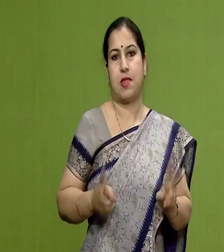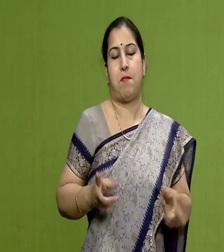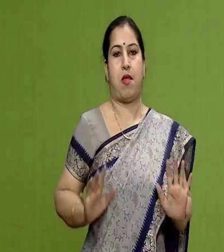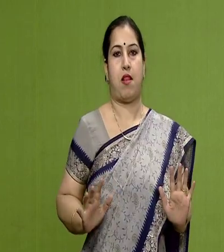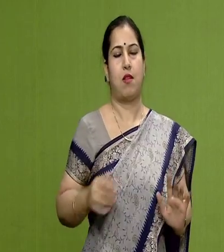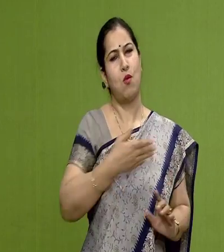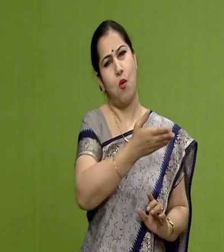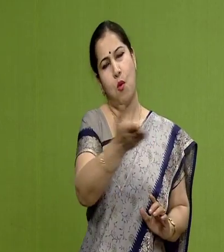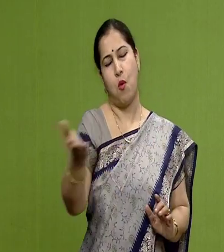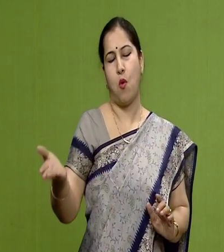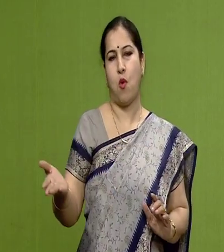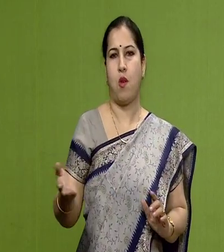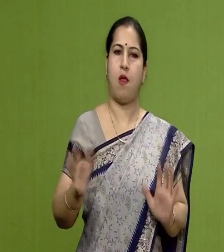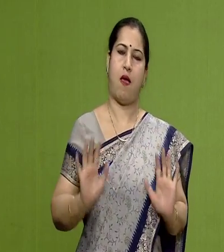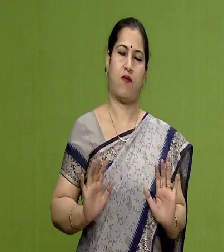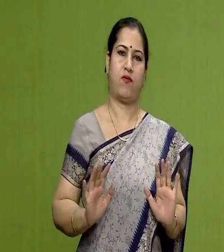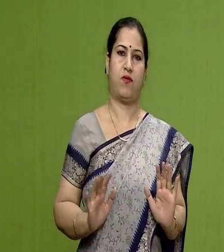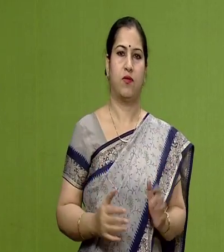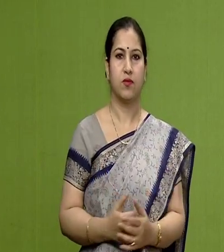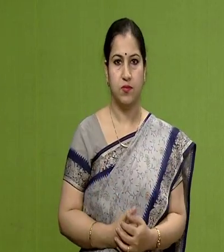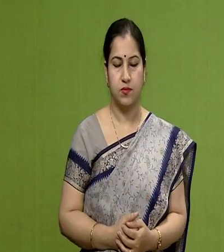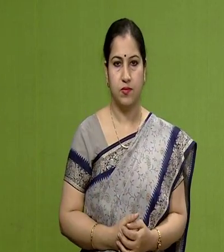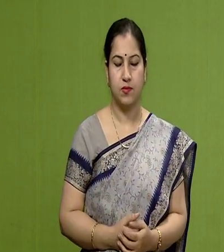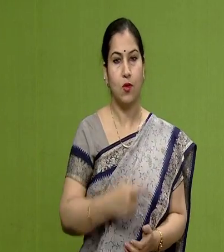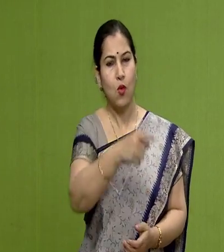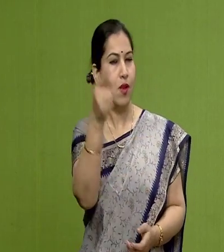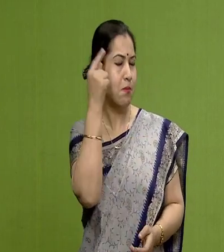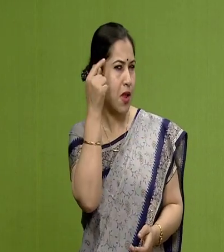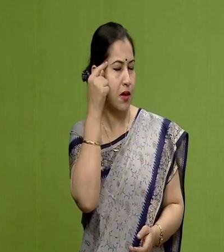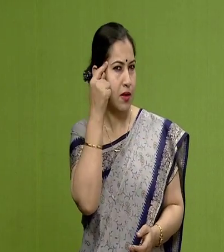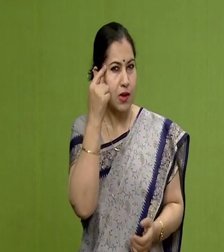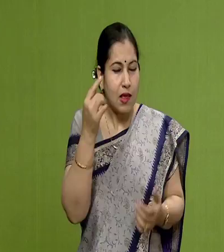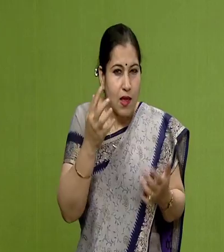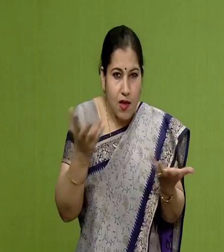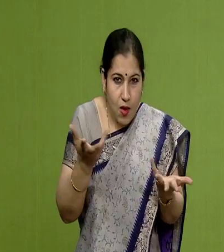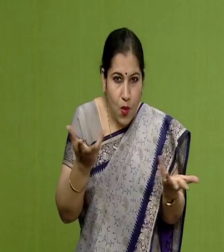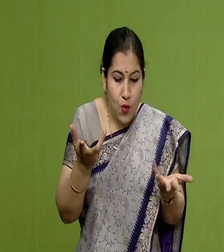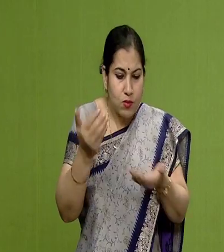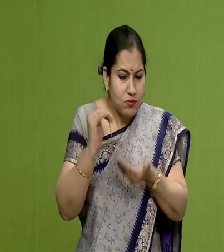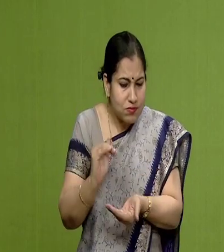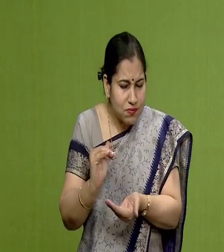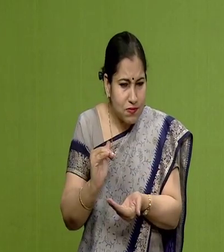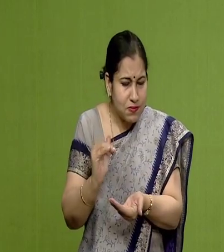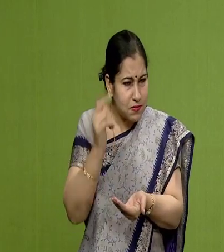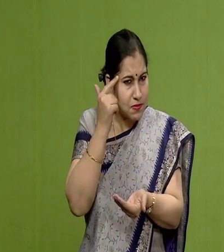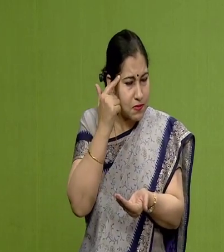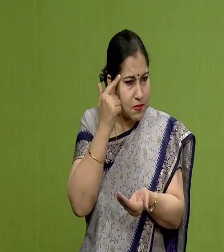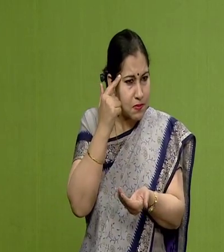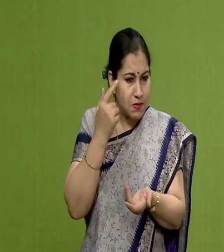common inquisitive inquiry in the minds of the young children how